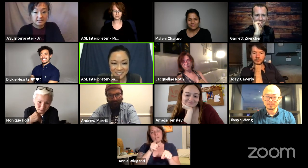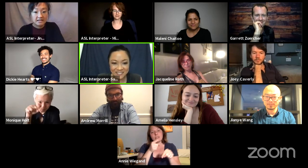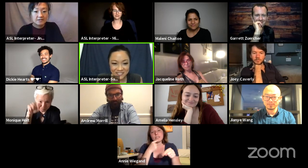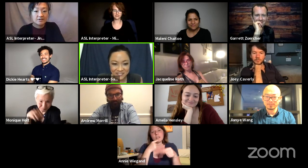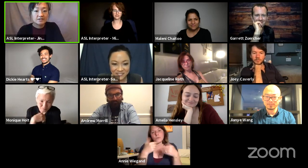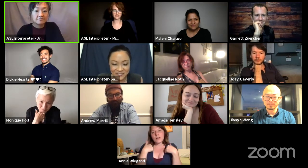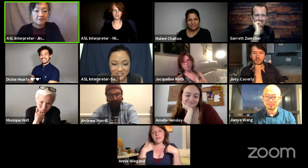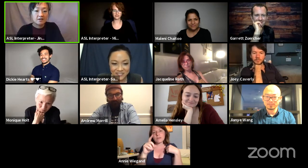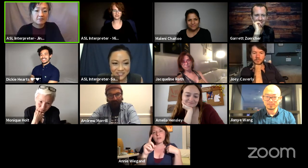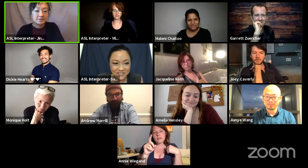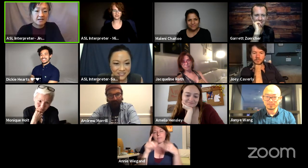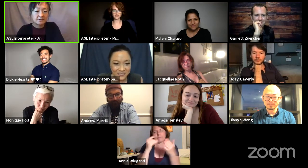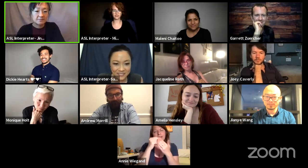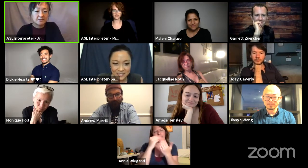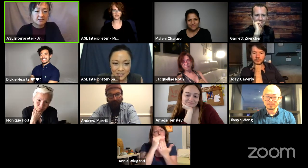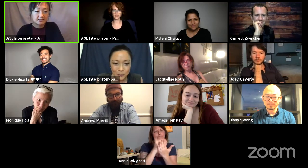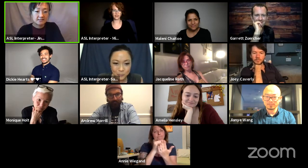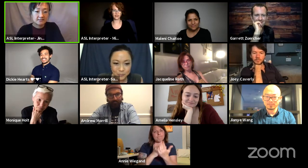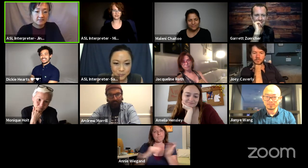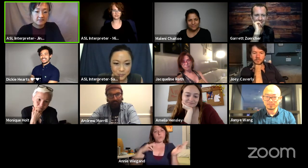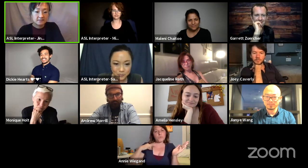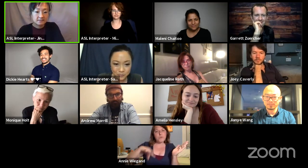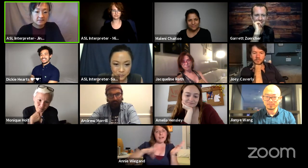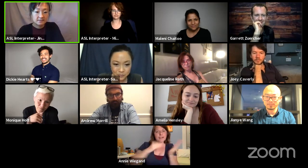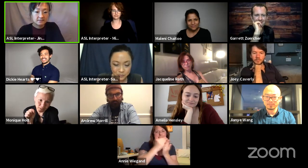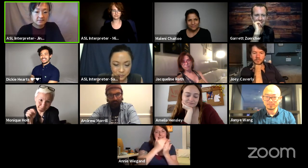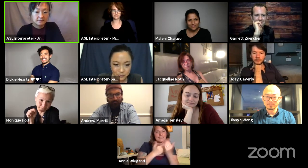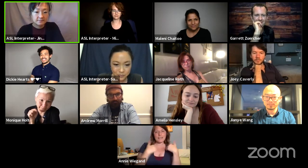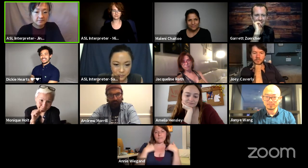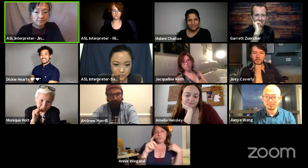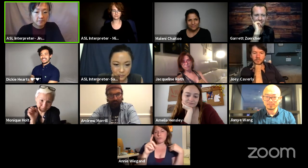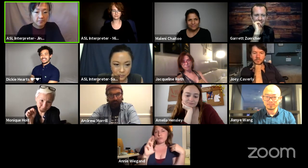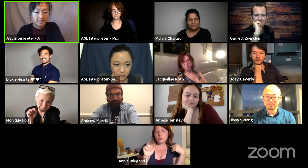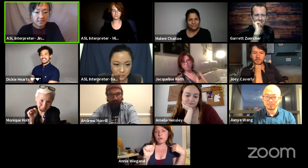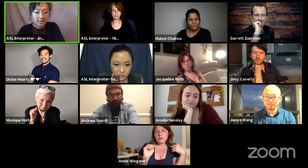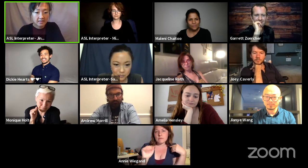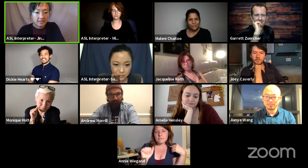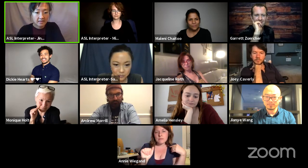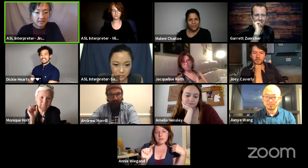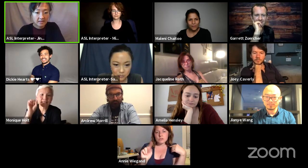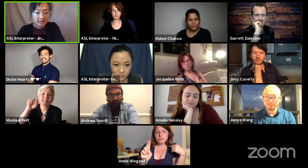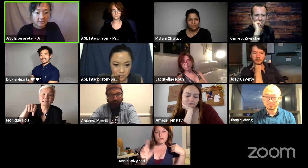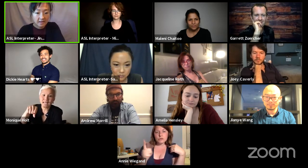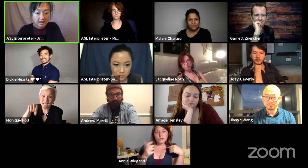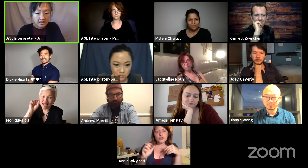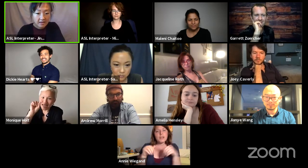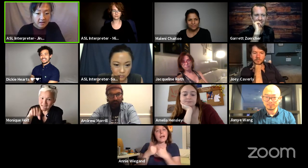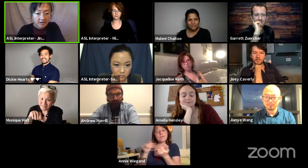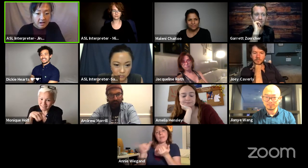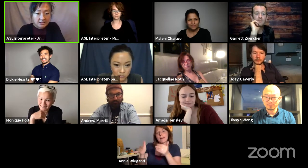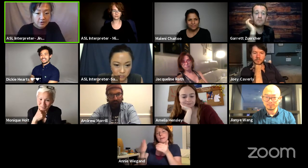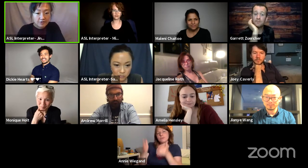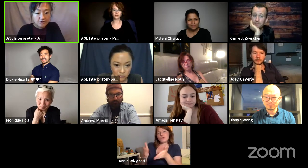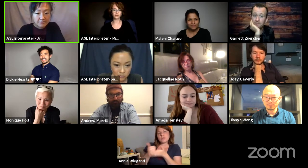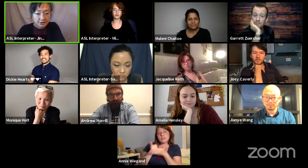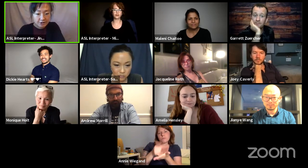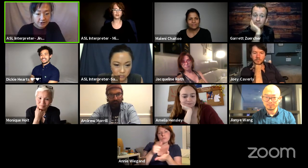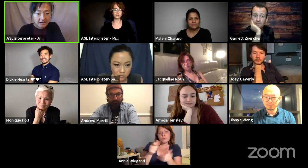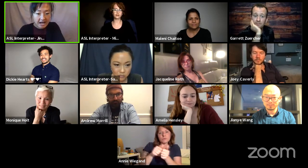So there's a follow up to that response. So the Dramaturg, how did